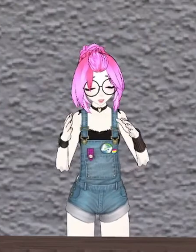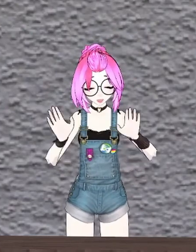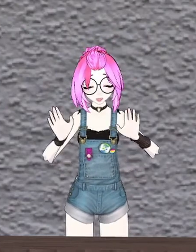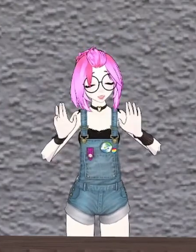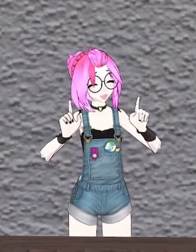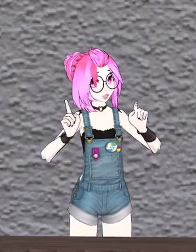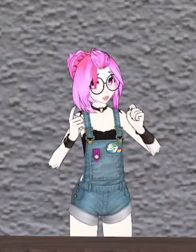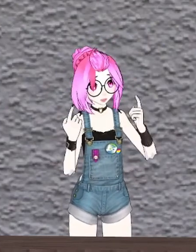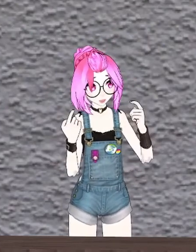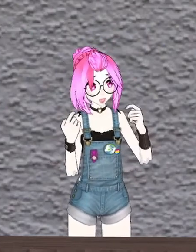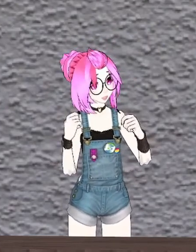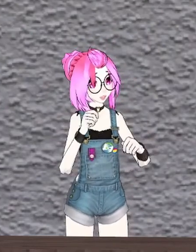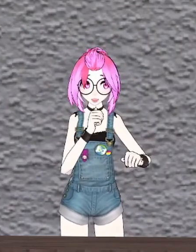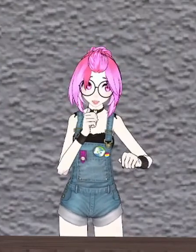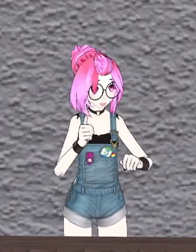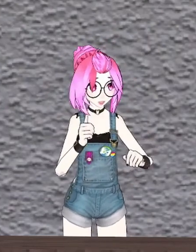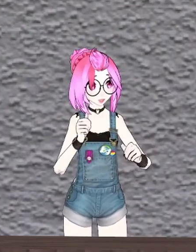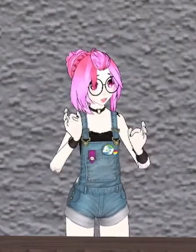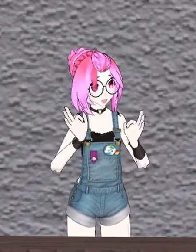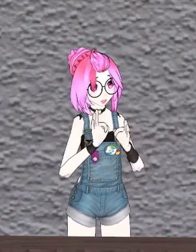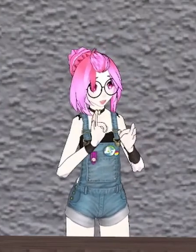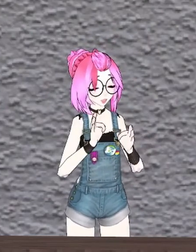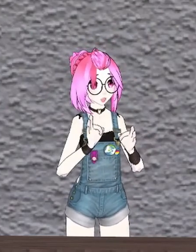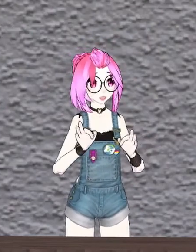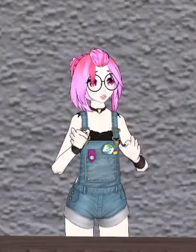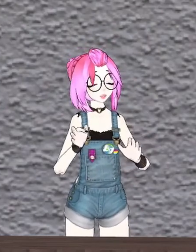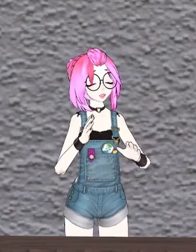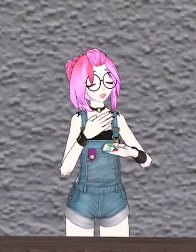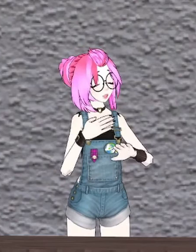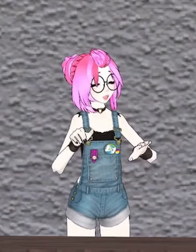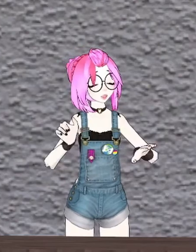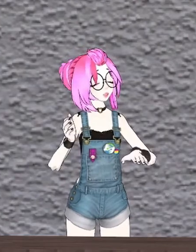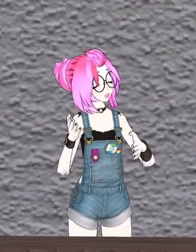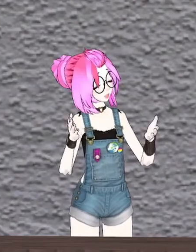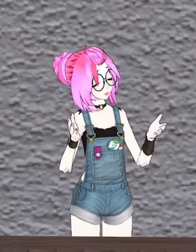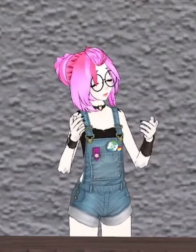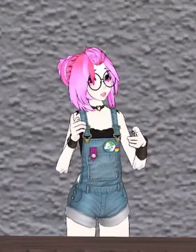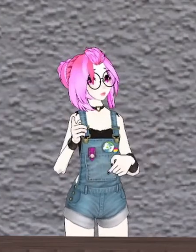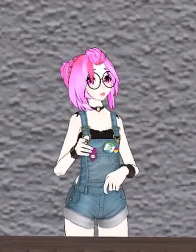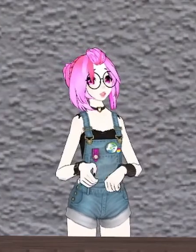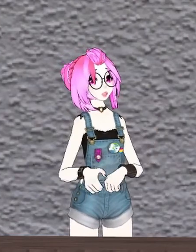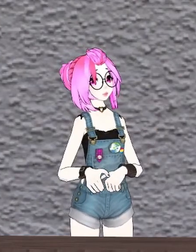we finish up, are there any questions? It does not have to relate to what I said. It could be about anything at all. Yeah, Redo.tool.